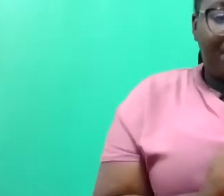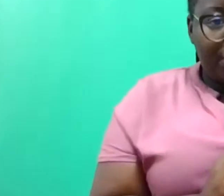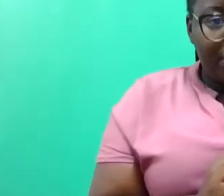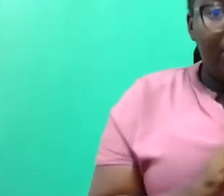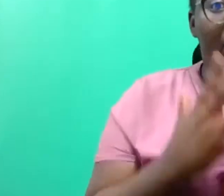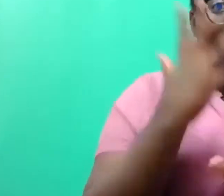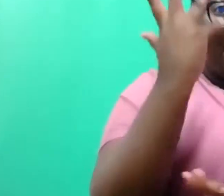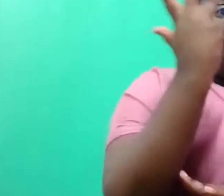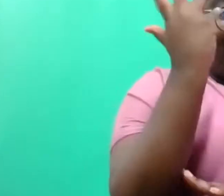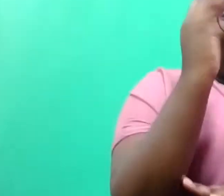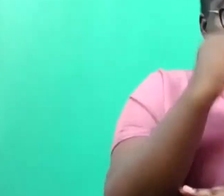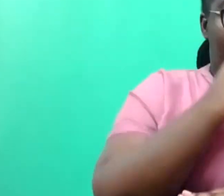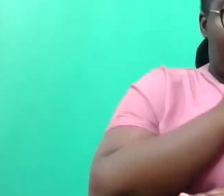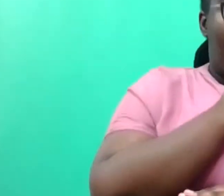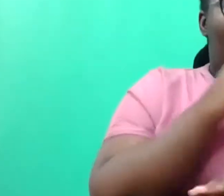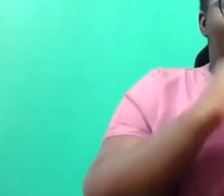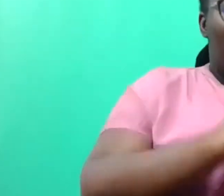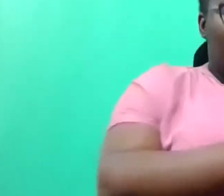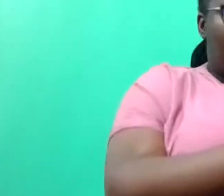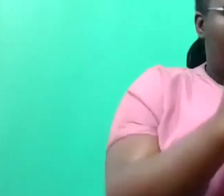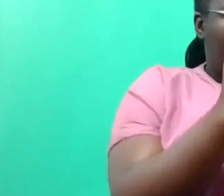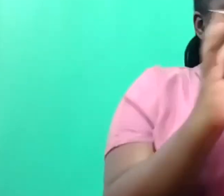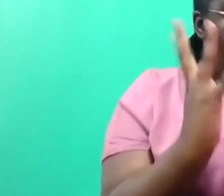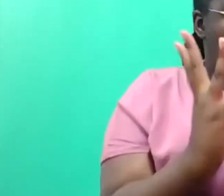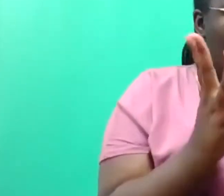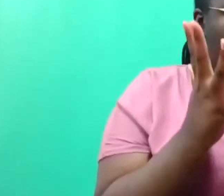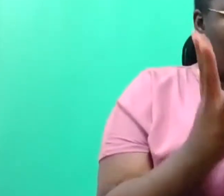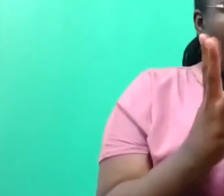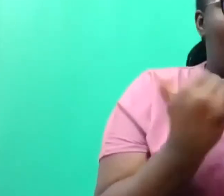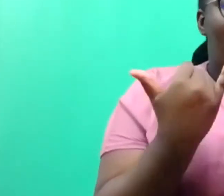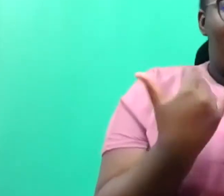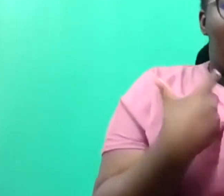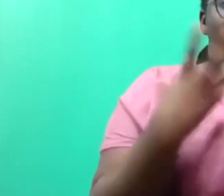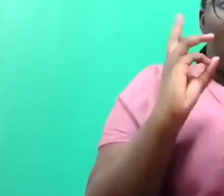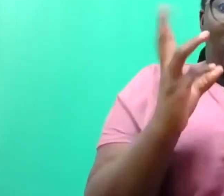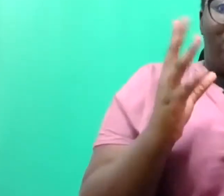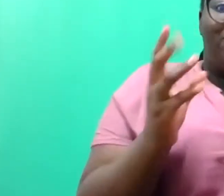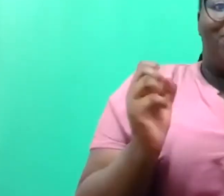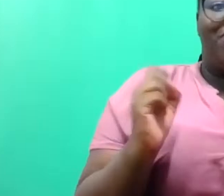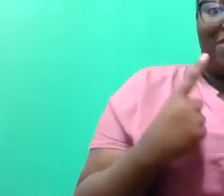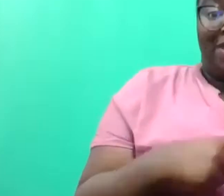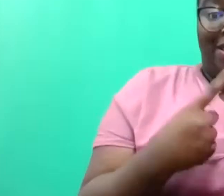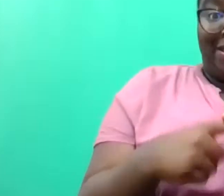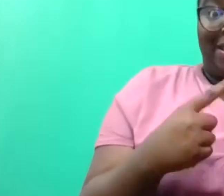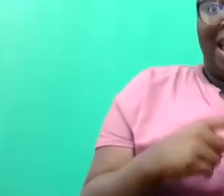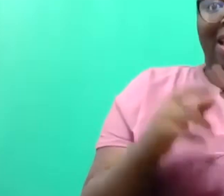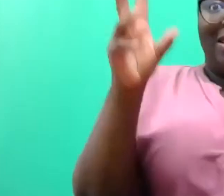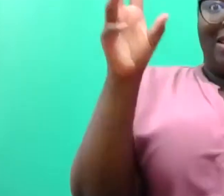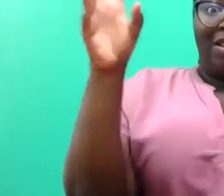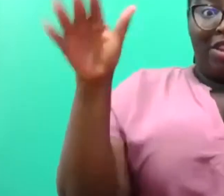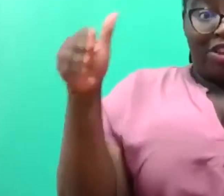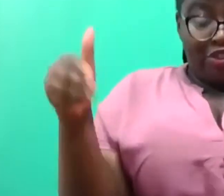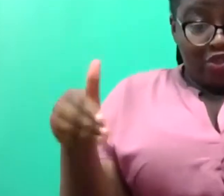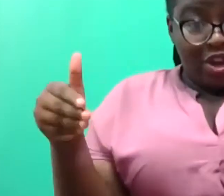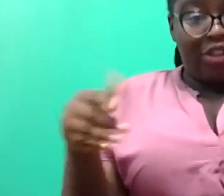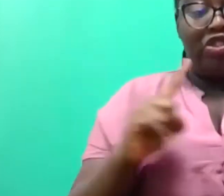be structured as follows. I'll start with an introduction, then I'll discuss the research aim and objective, the main literature.